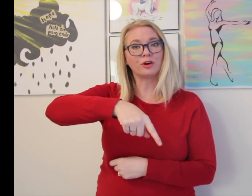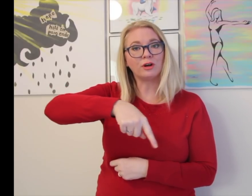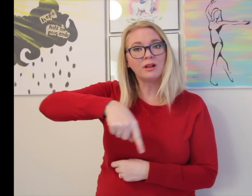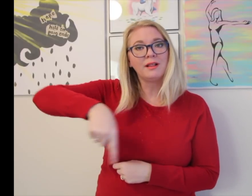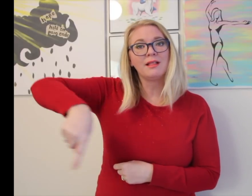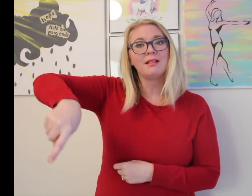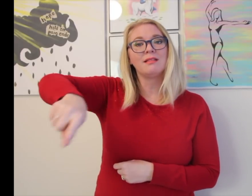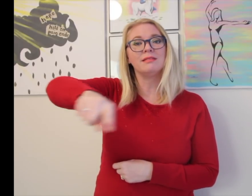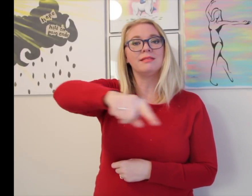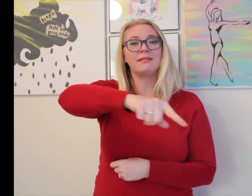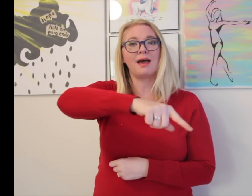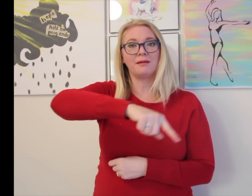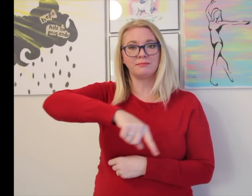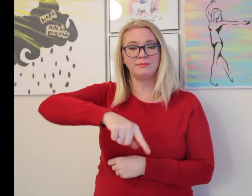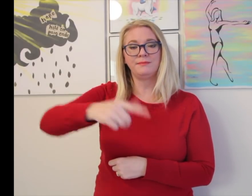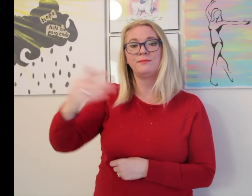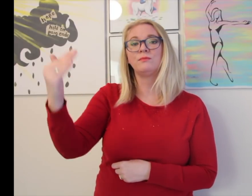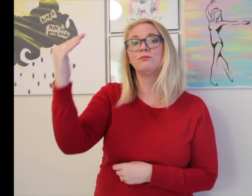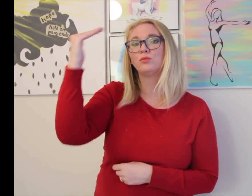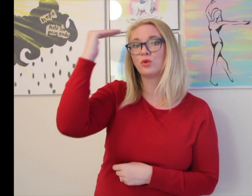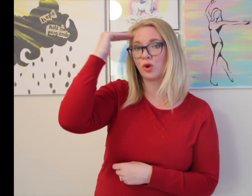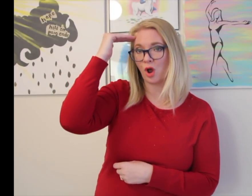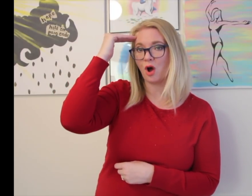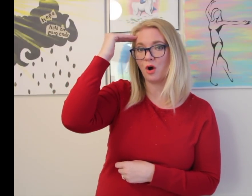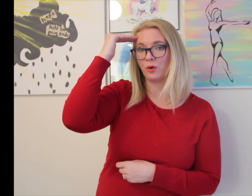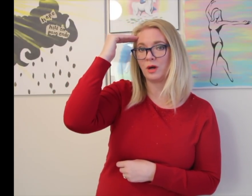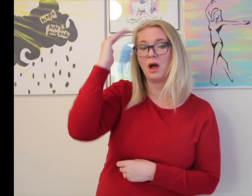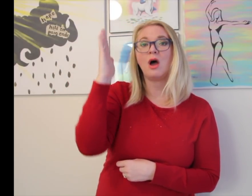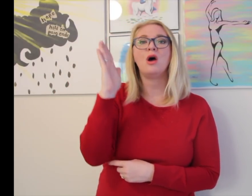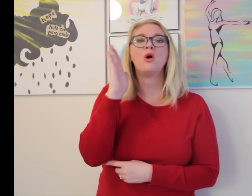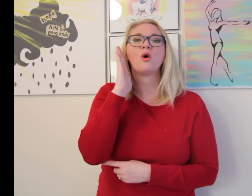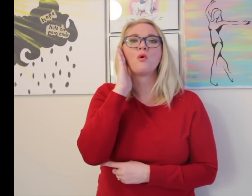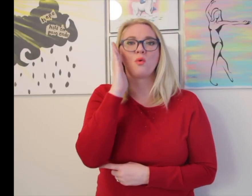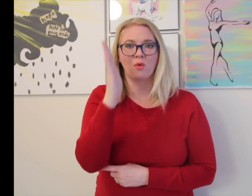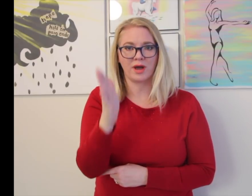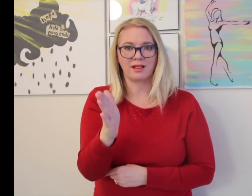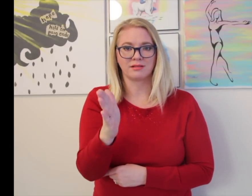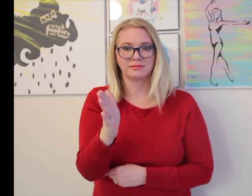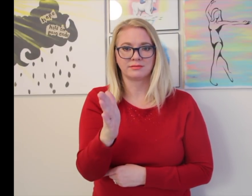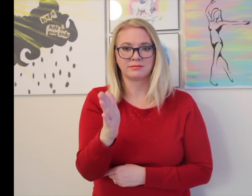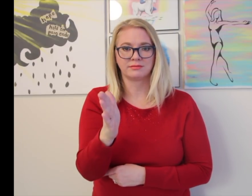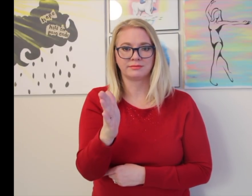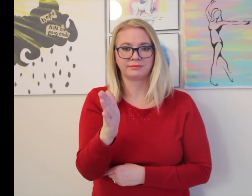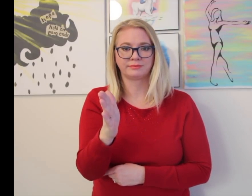circle, them, no, will.